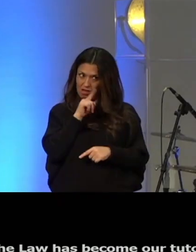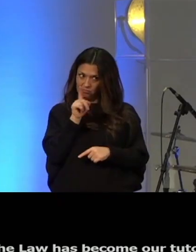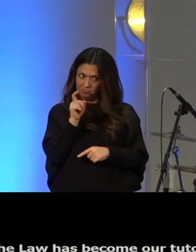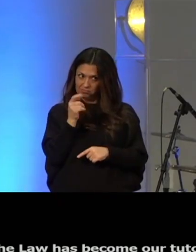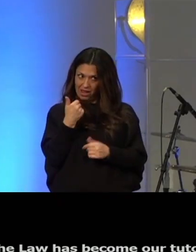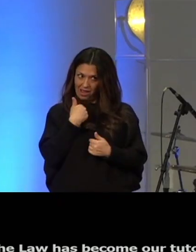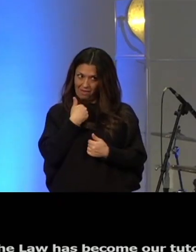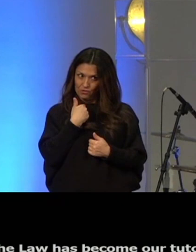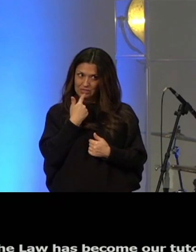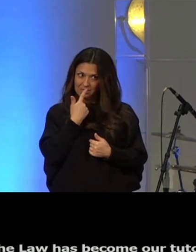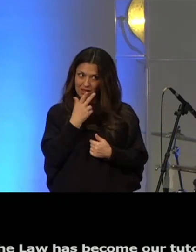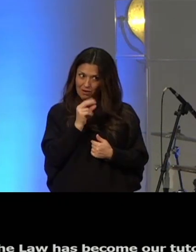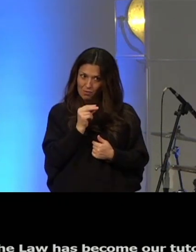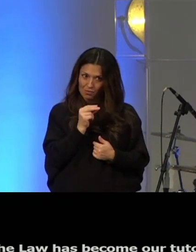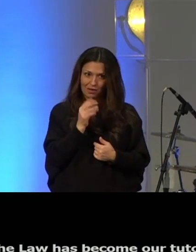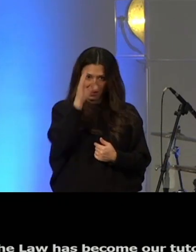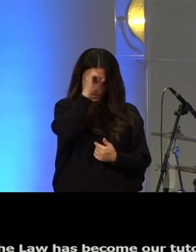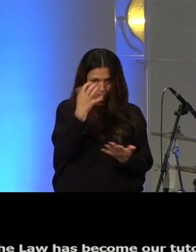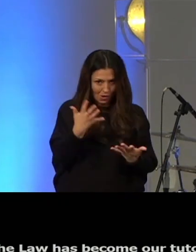If you say no, guess what?